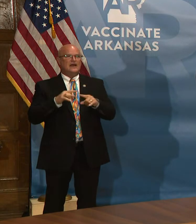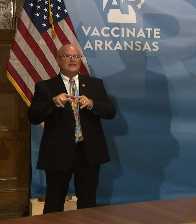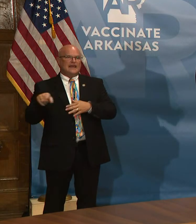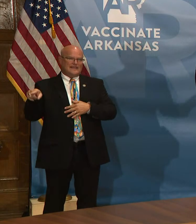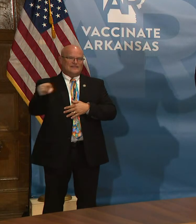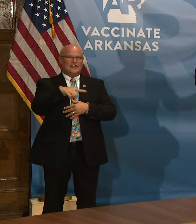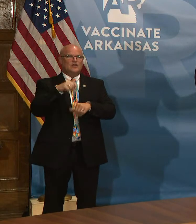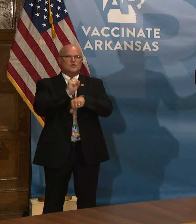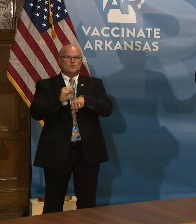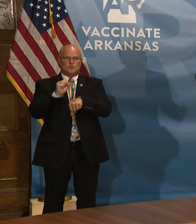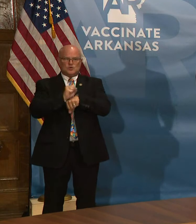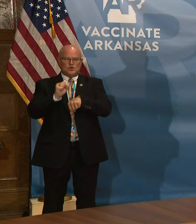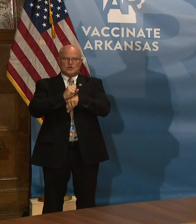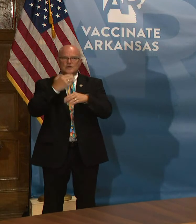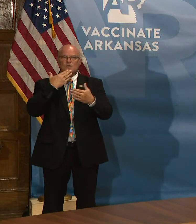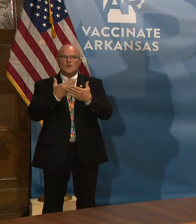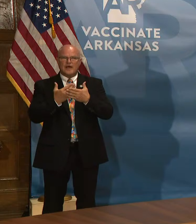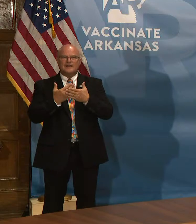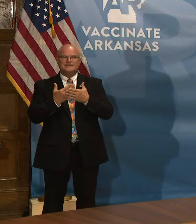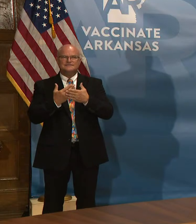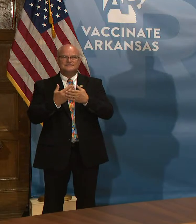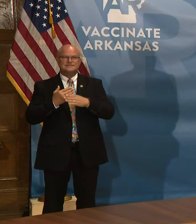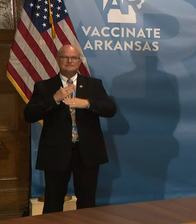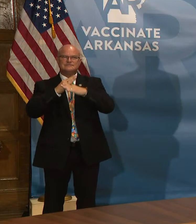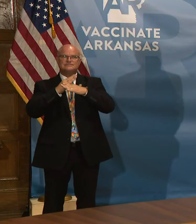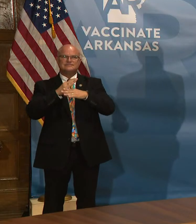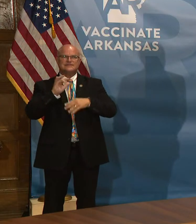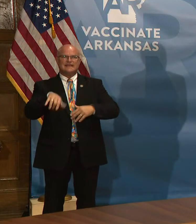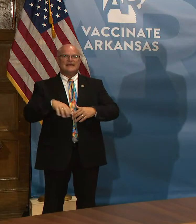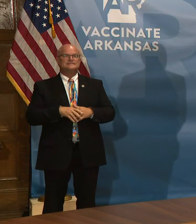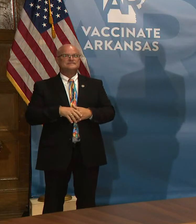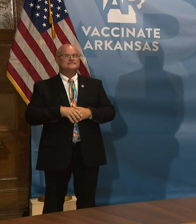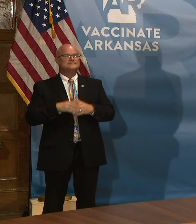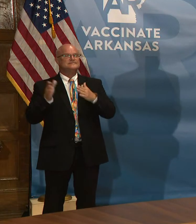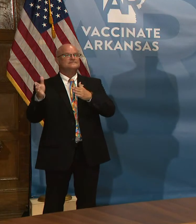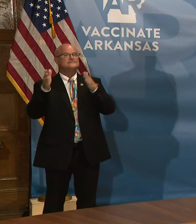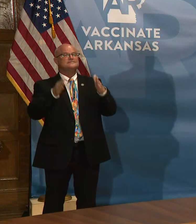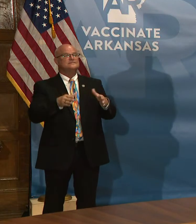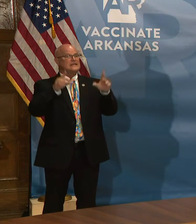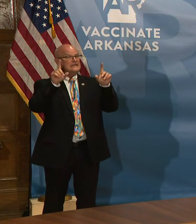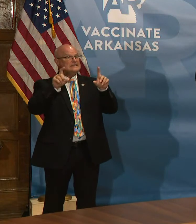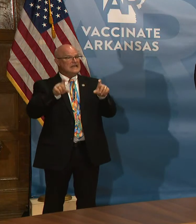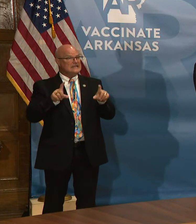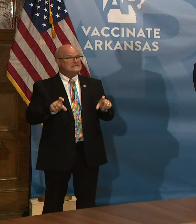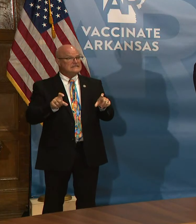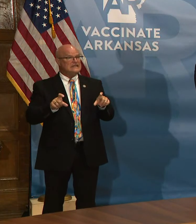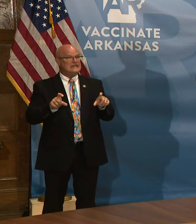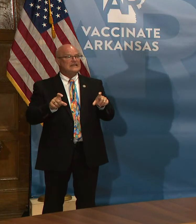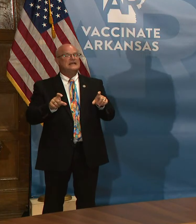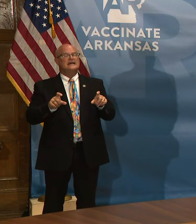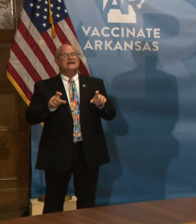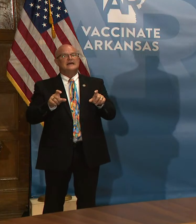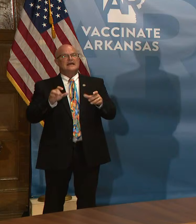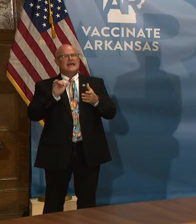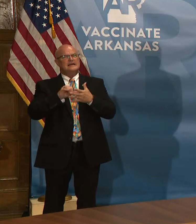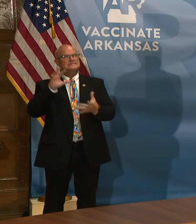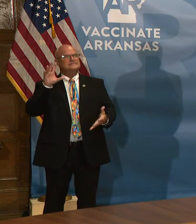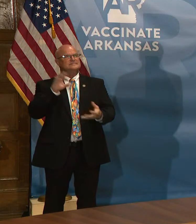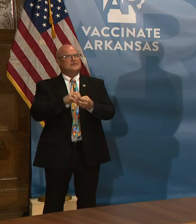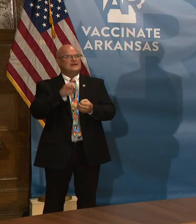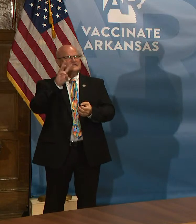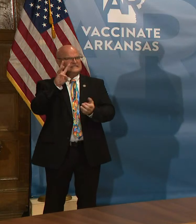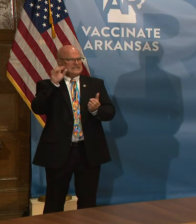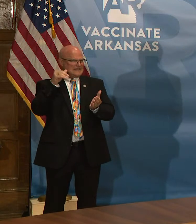are working well. And then the testing, PCR and antigen, total about